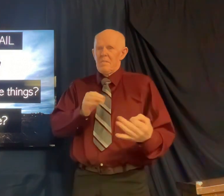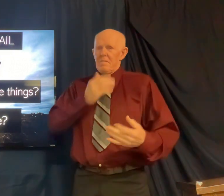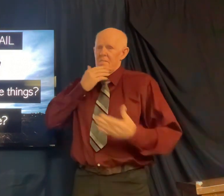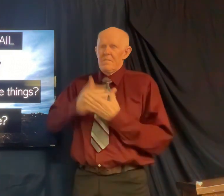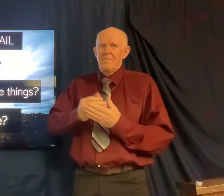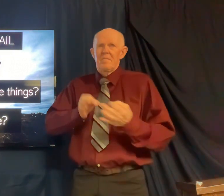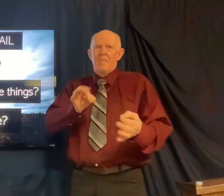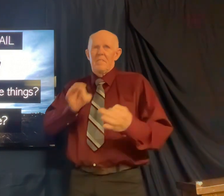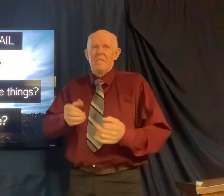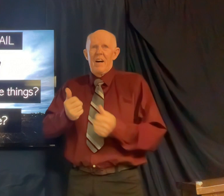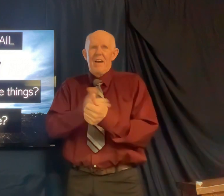fails?